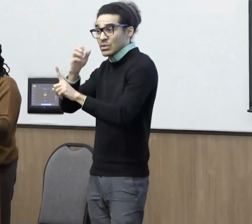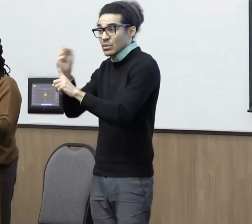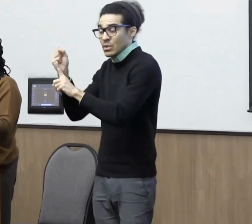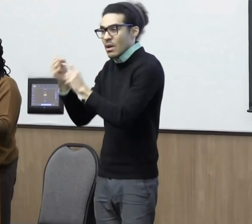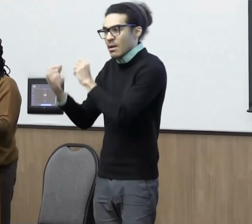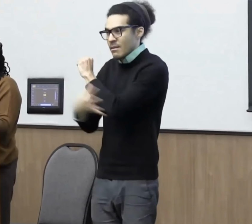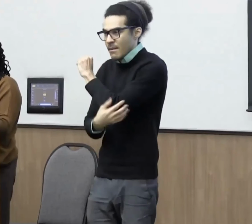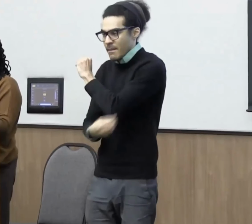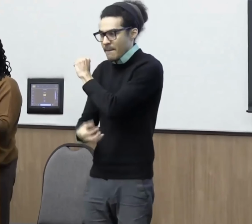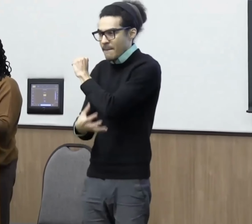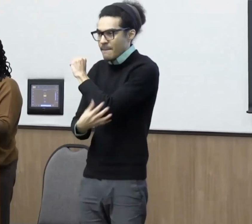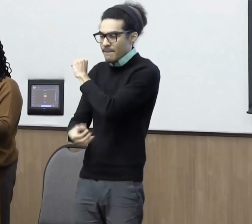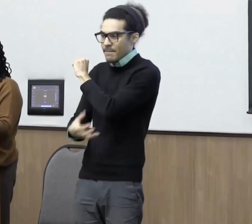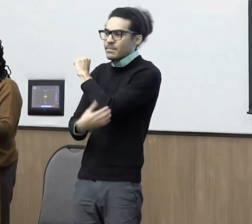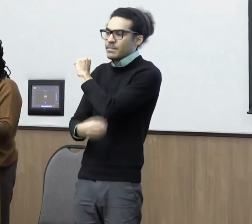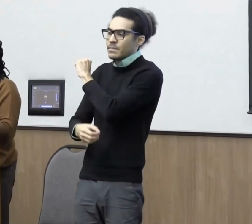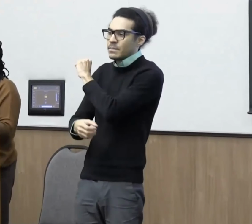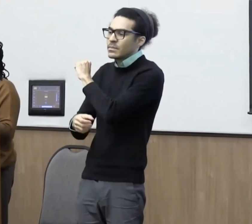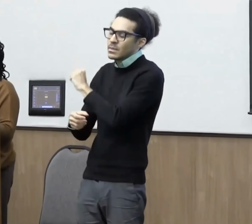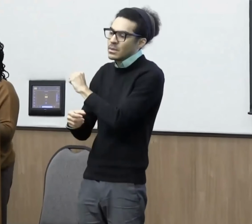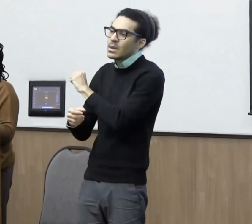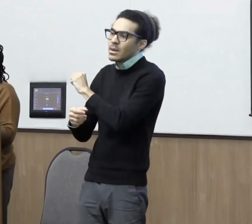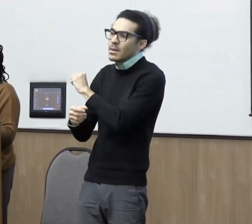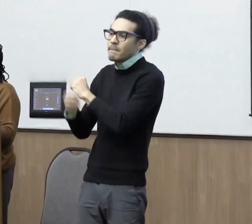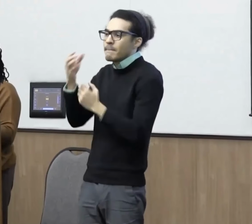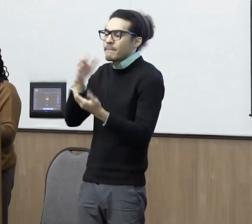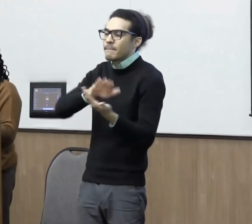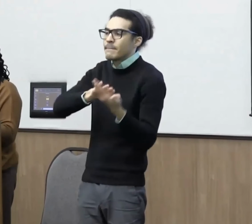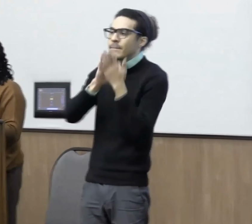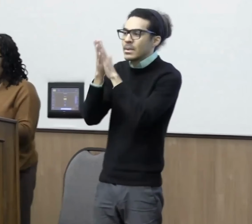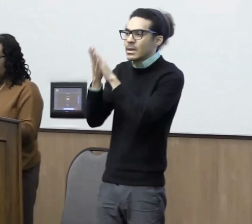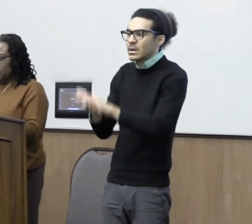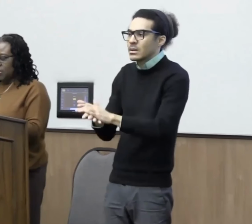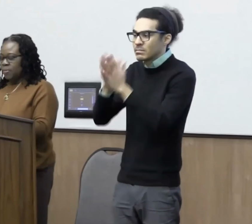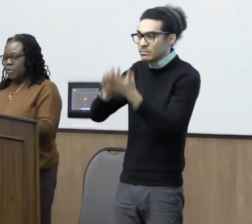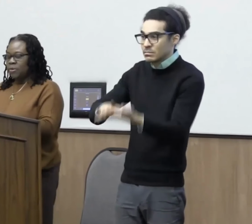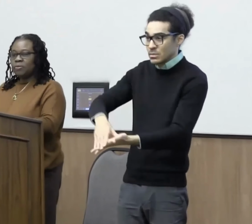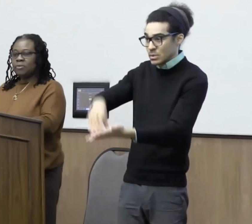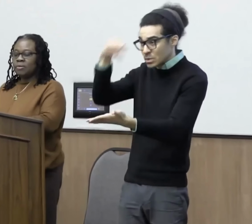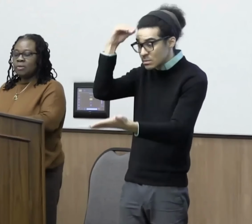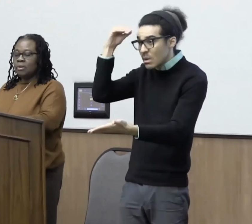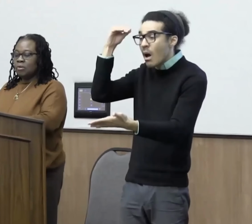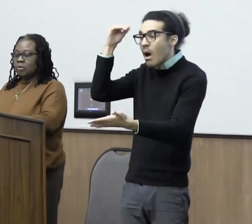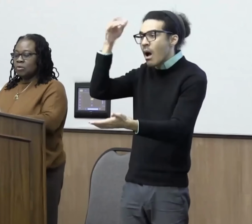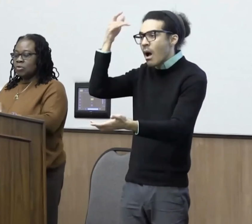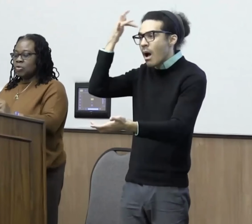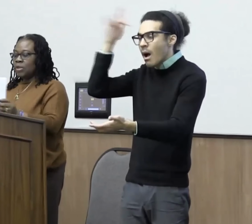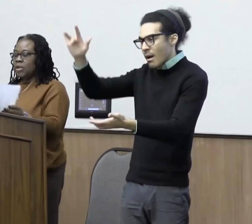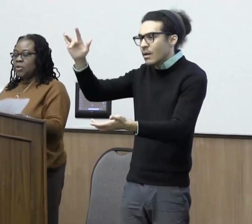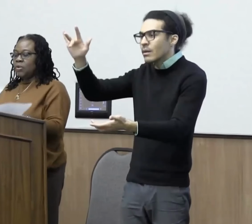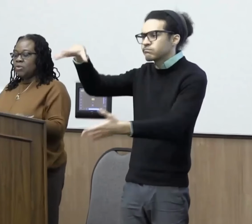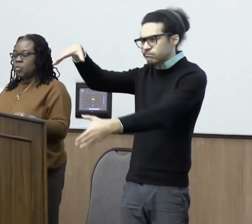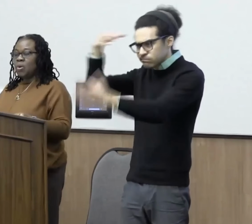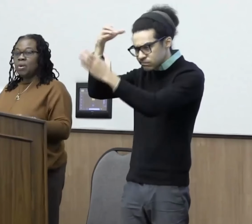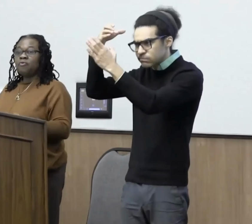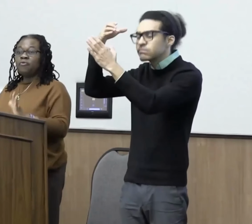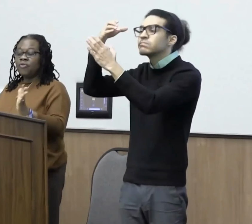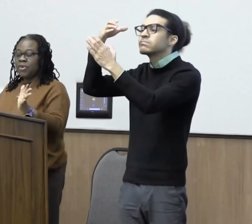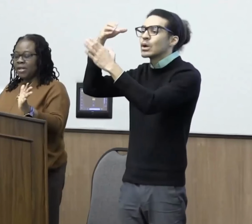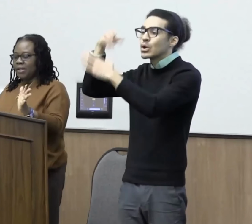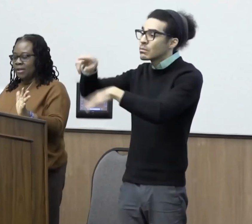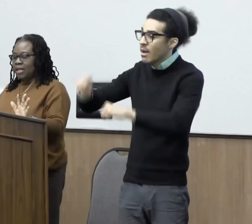and loosed the chains of ignorance which threatened to cripple you so that you could